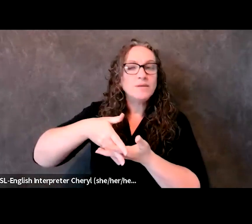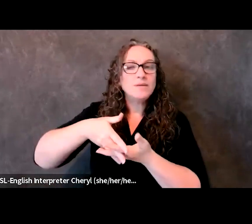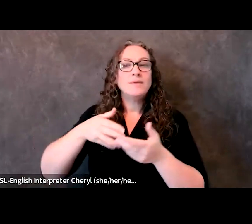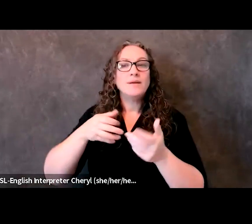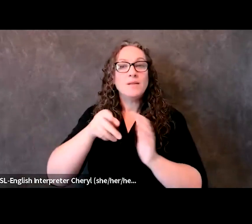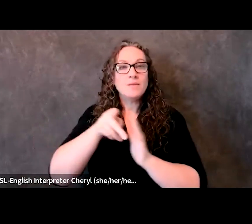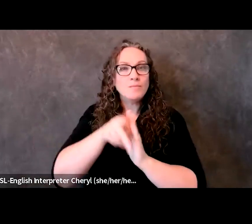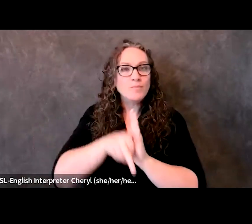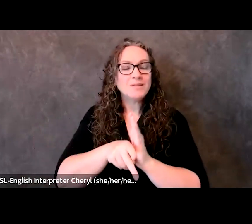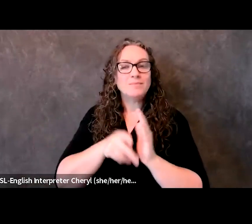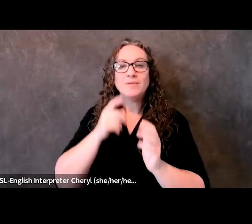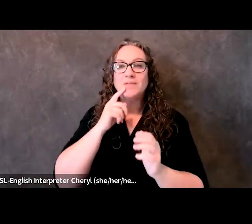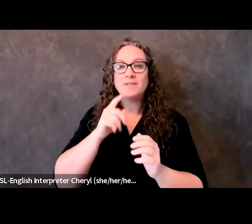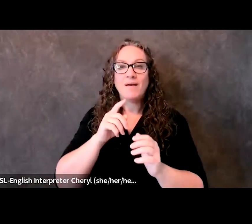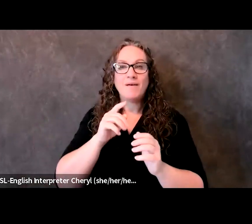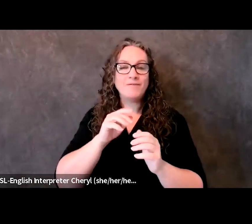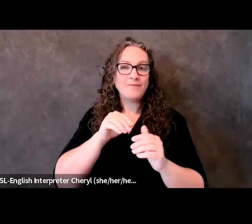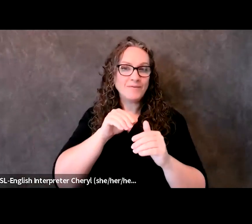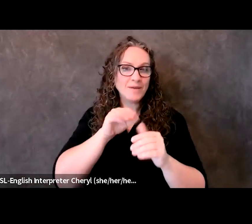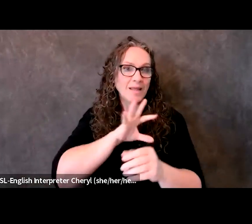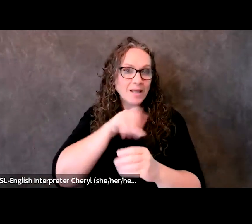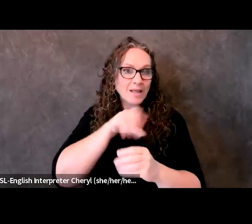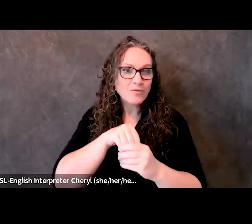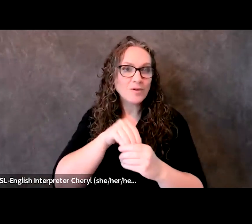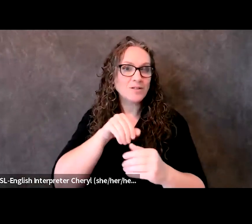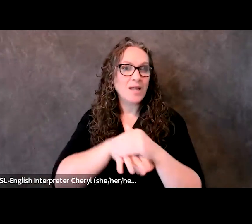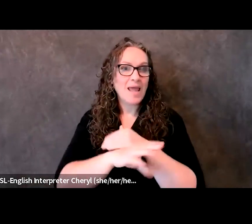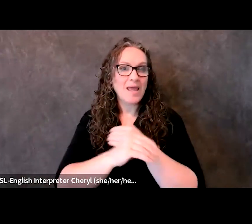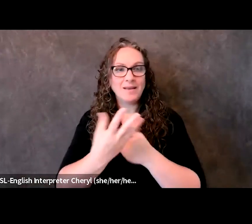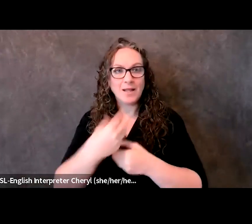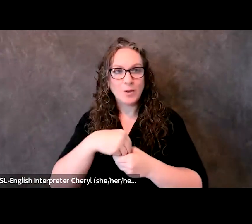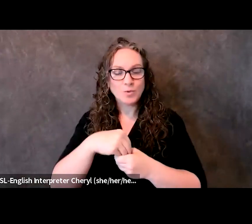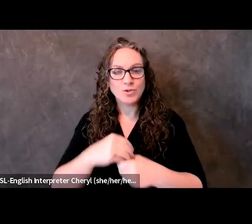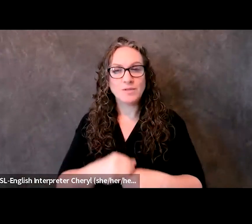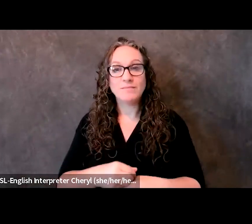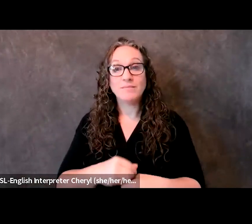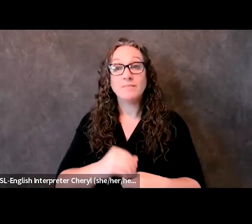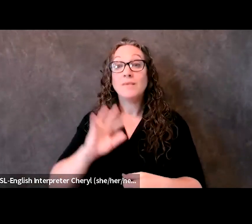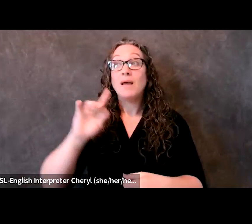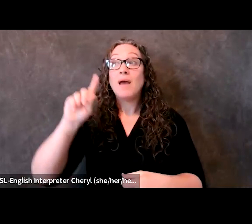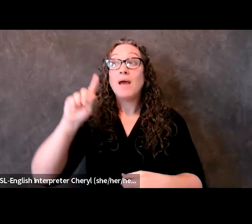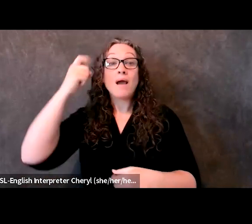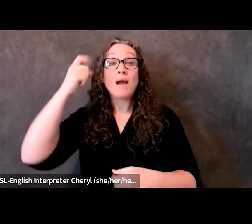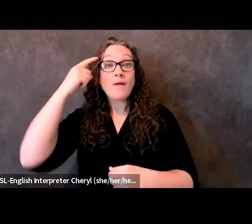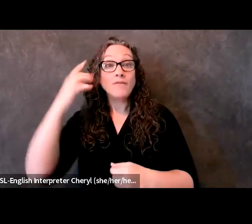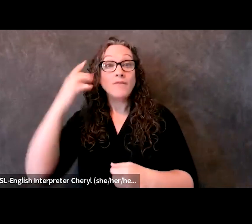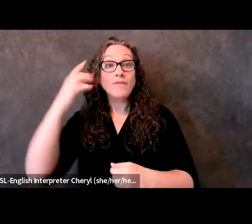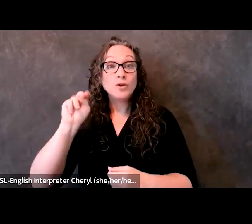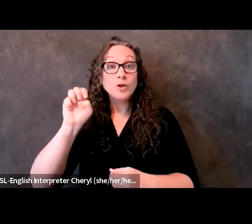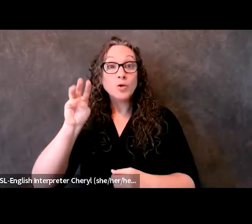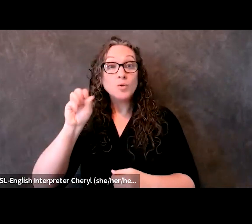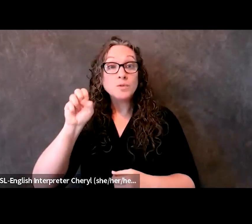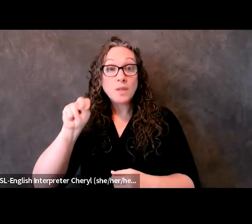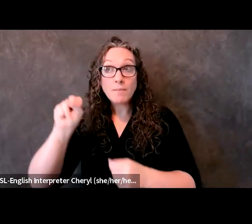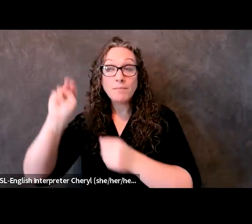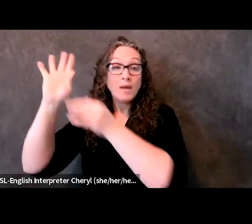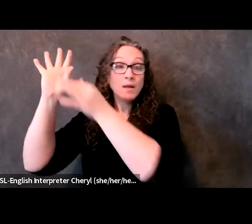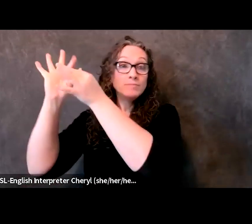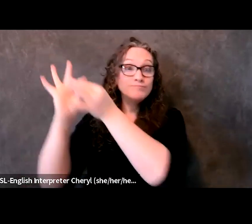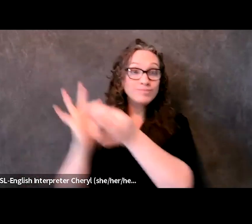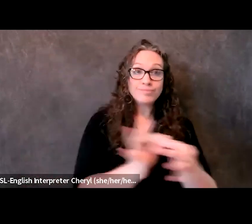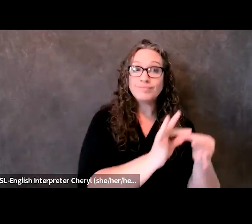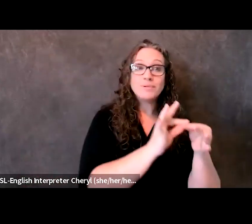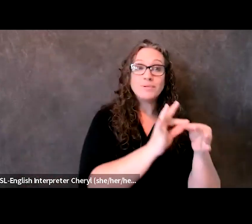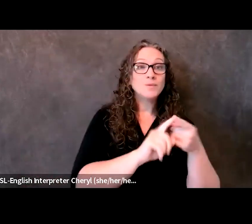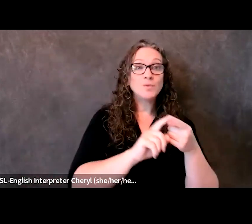and inclusion. That our leadership, from Governor Newsom to our director, Nancy Ward, I'm empowered California